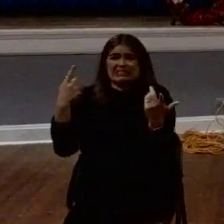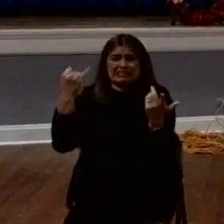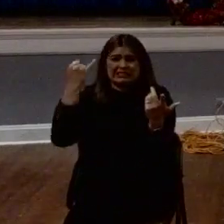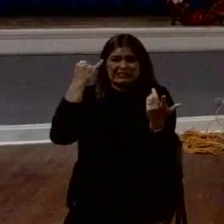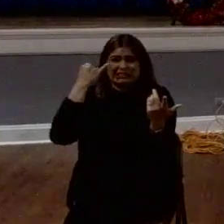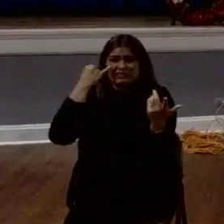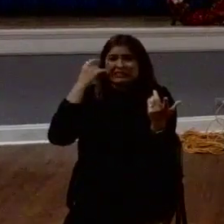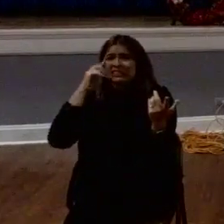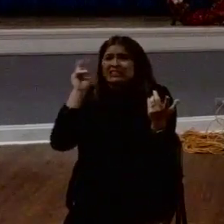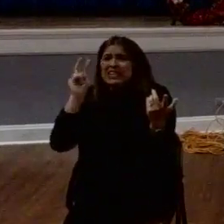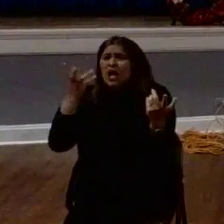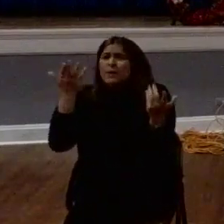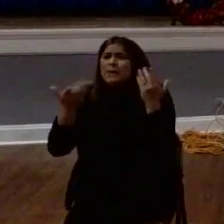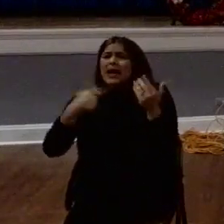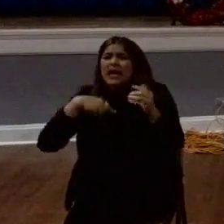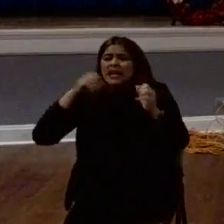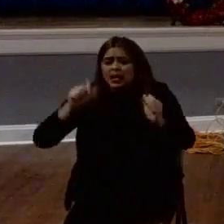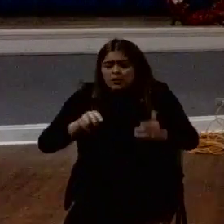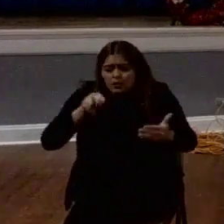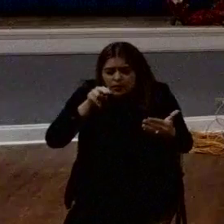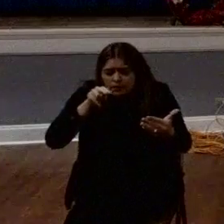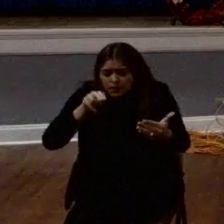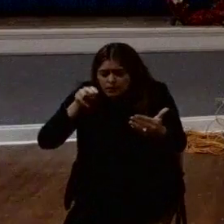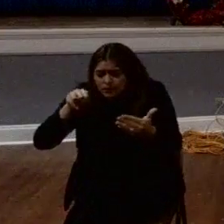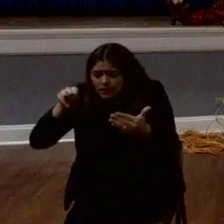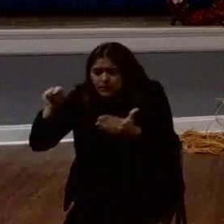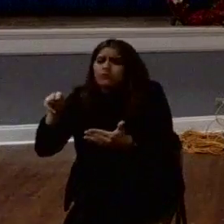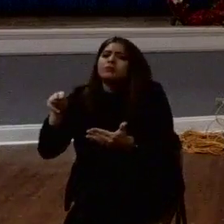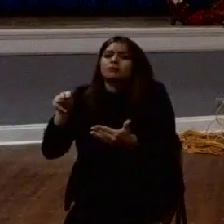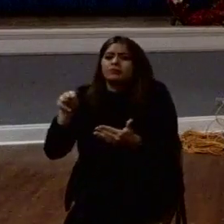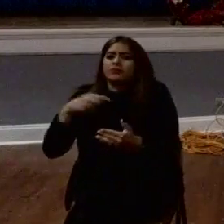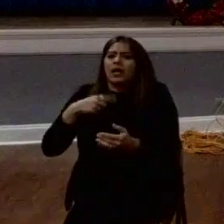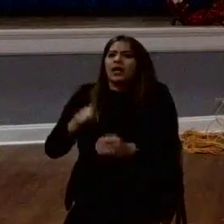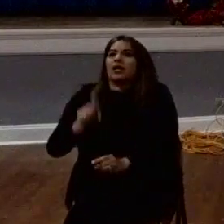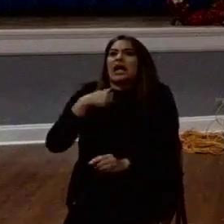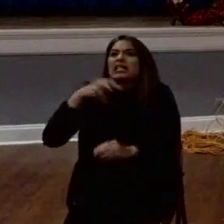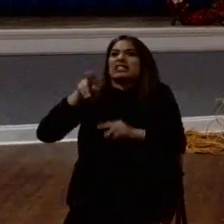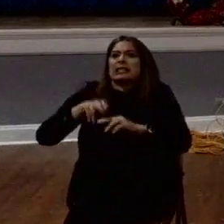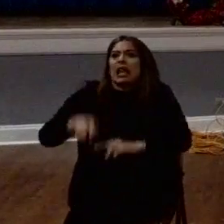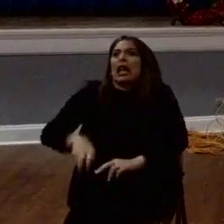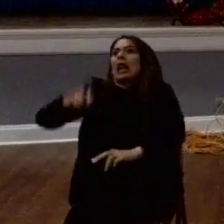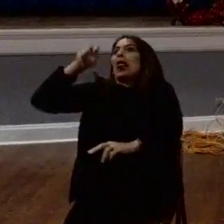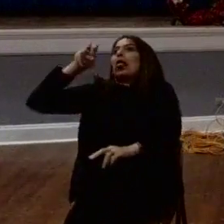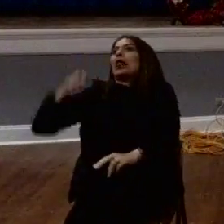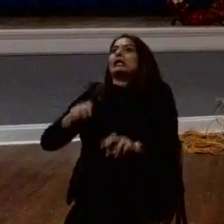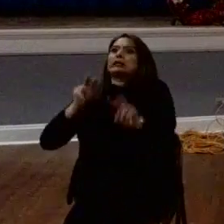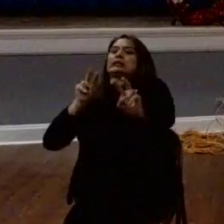closer look. I mean, just being here makes a difference in being a few feet away. Couldn't really see anything.